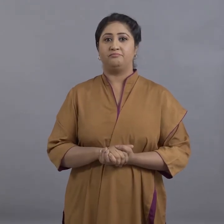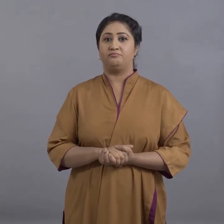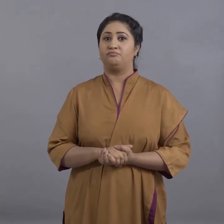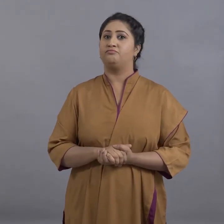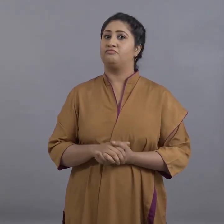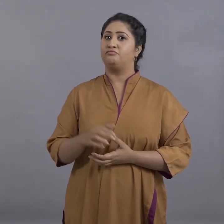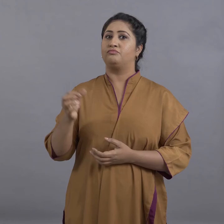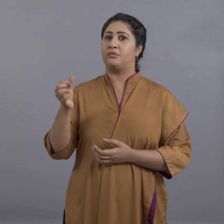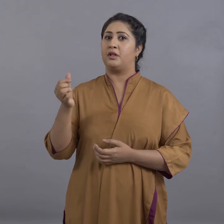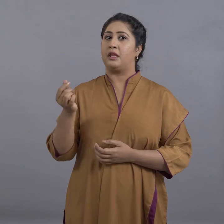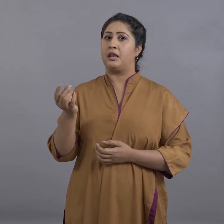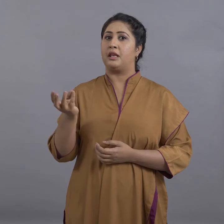Number.